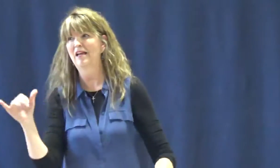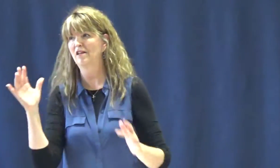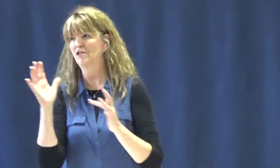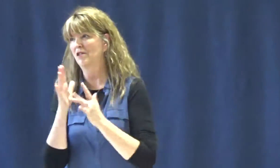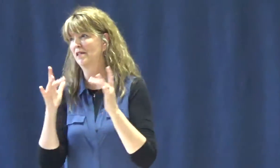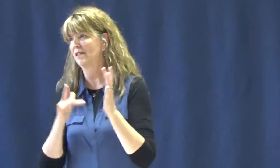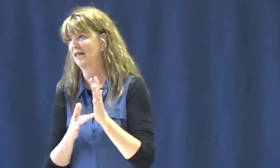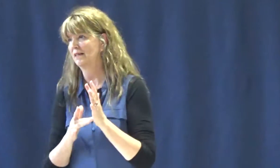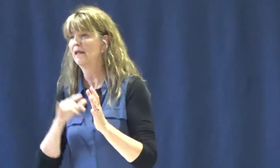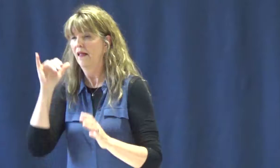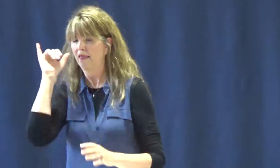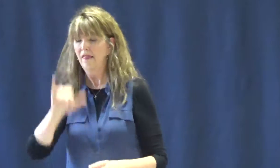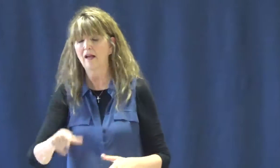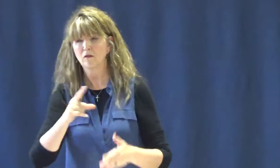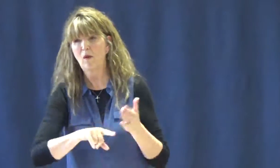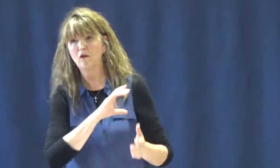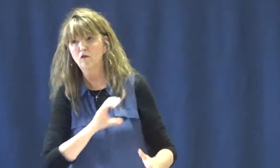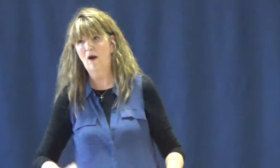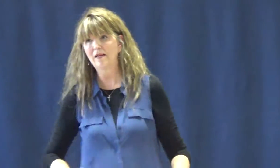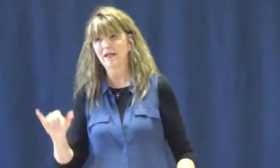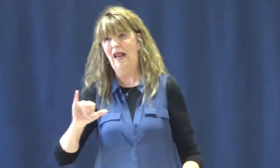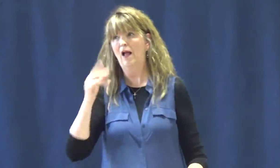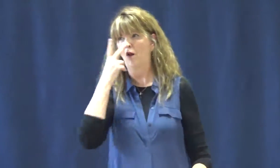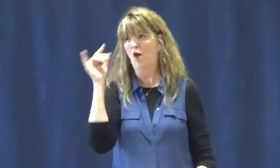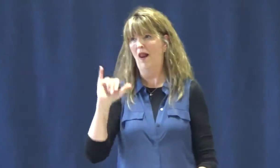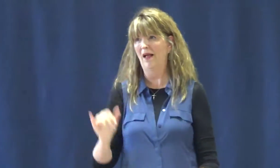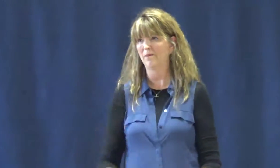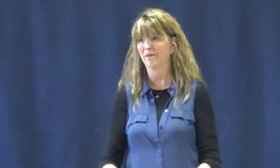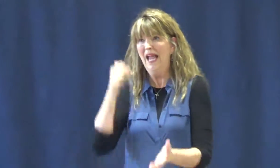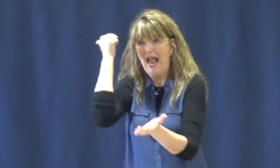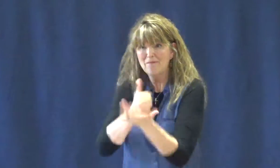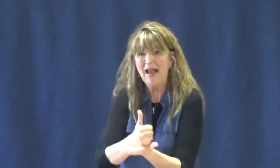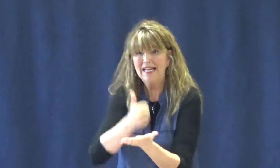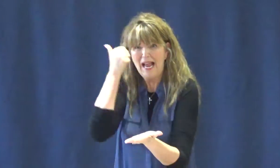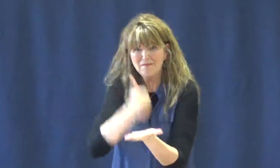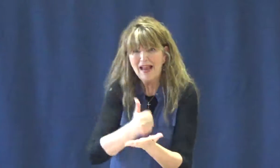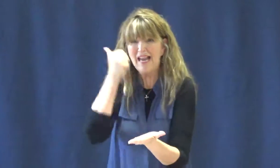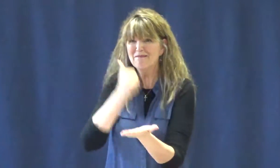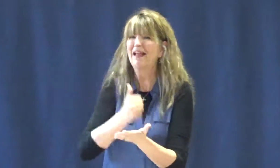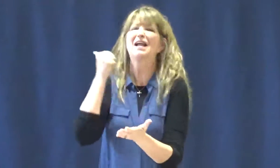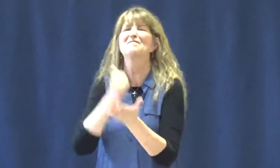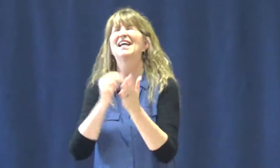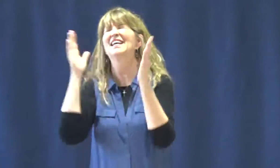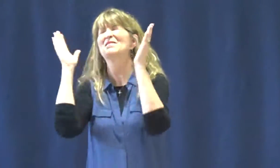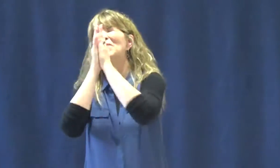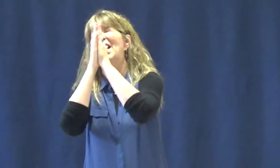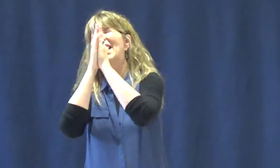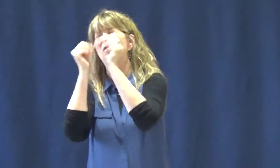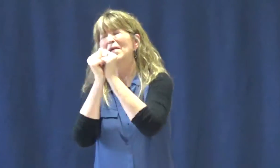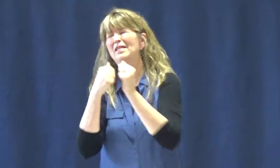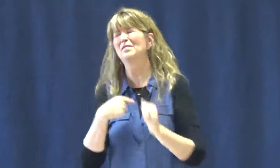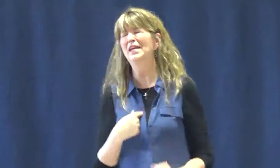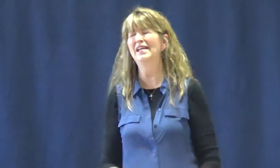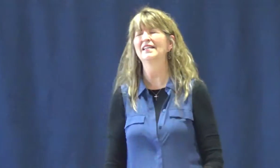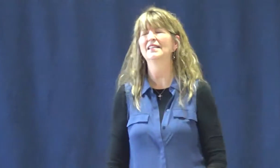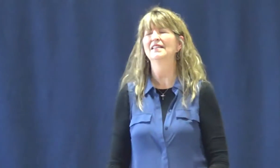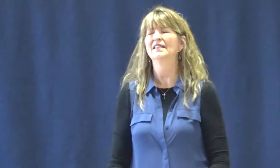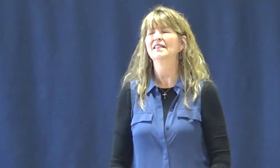love like Jesus. That's what Christ looks like. Amen. Amen. Please pray with